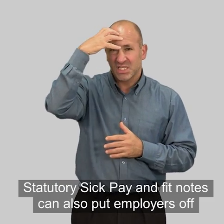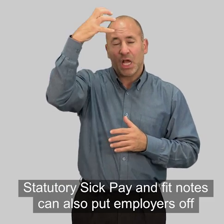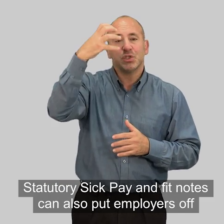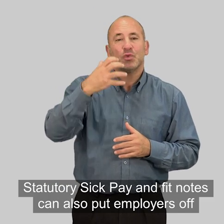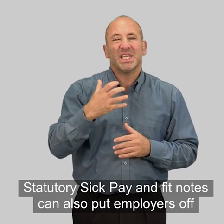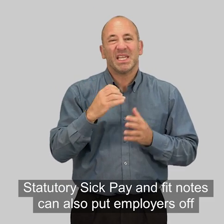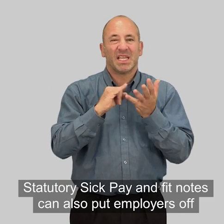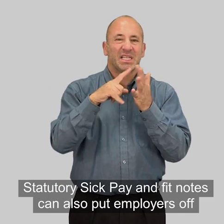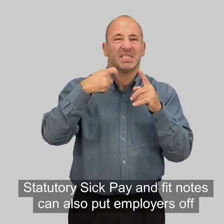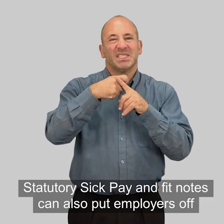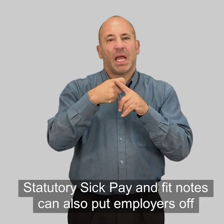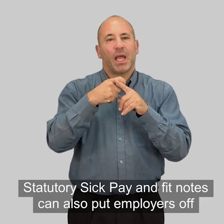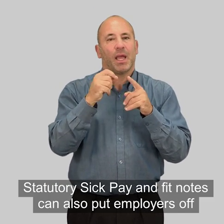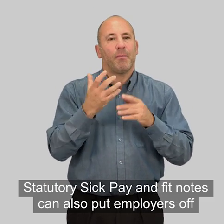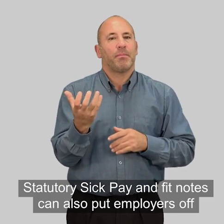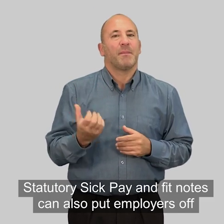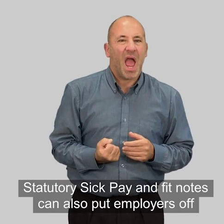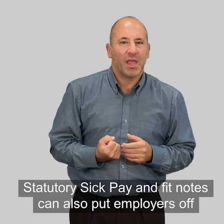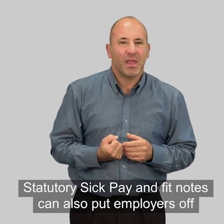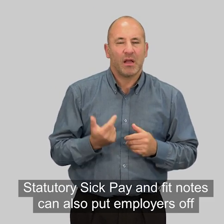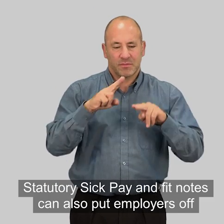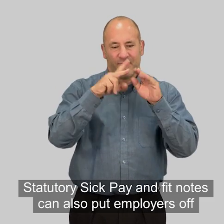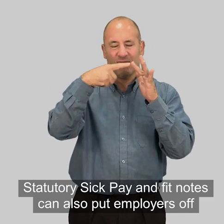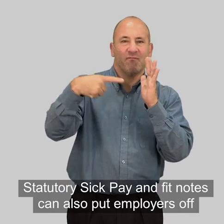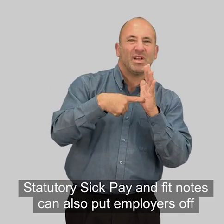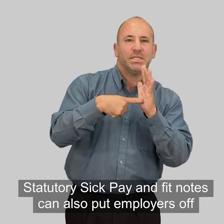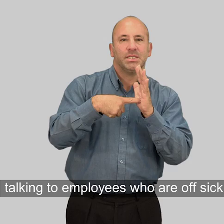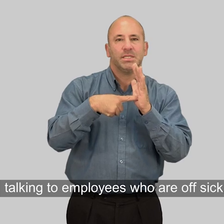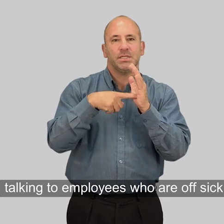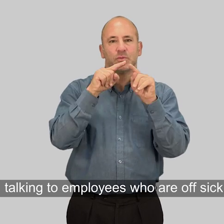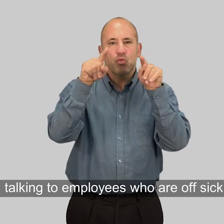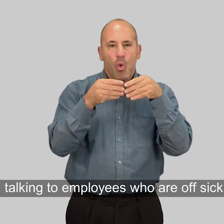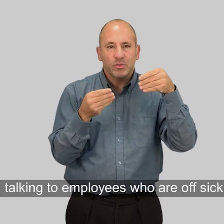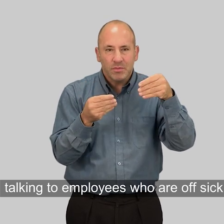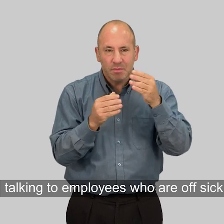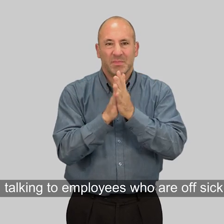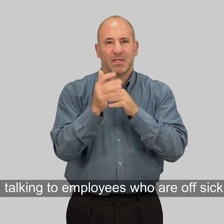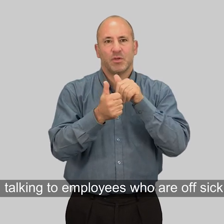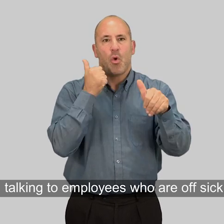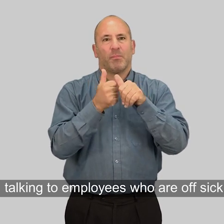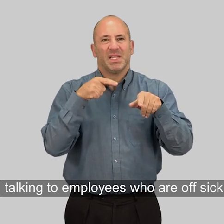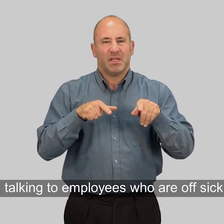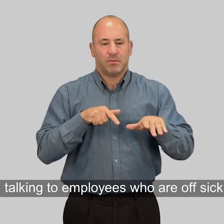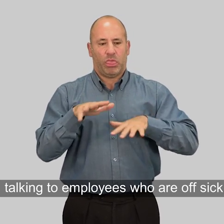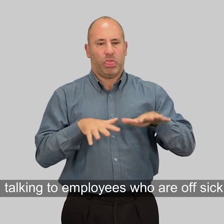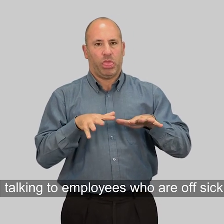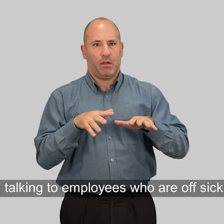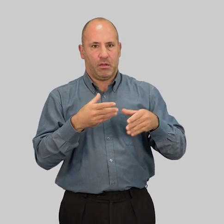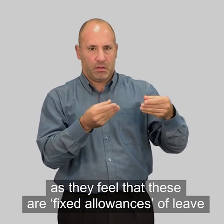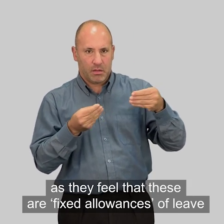Statutory sick pay and fit notes can also put employers off talking to employees who are off sick, as they feel that these